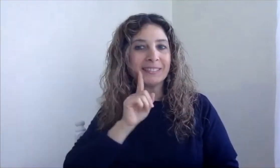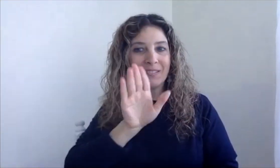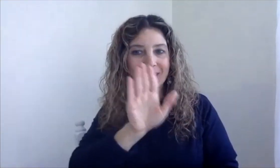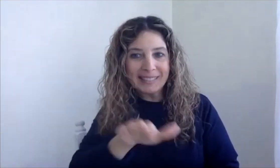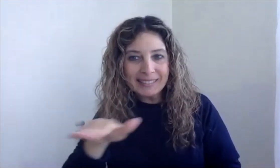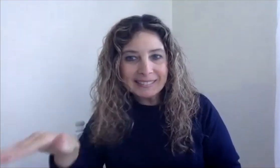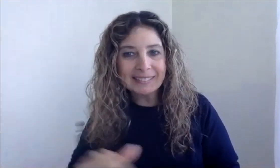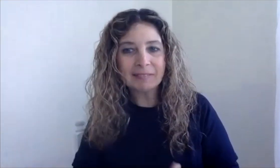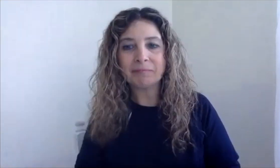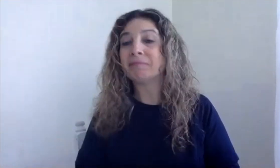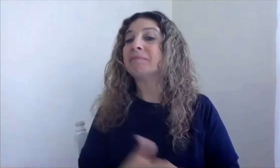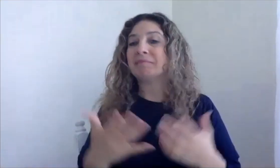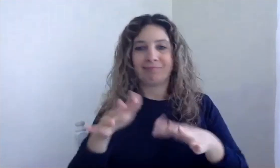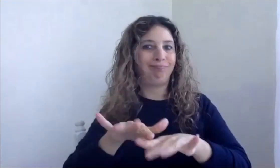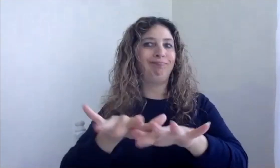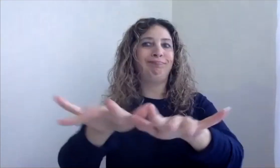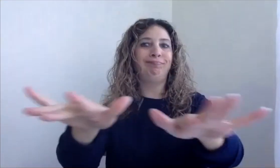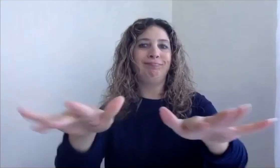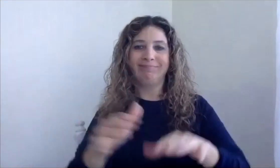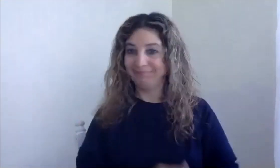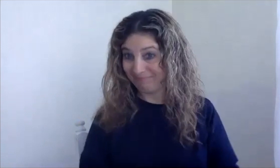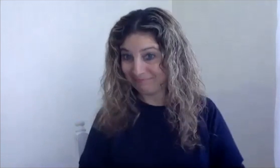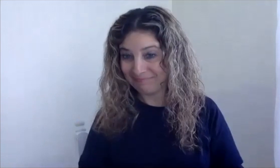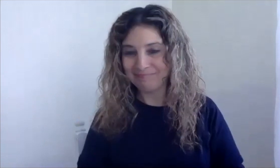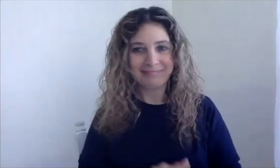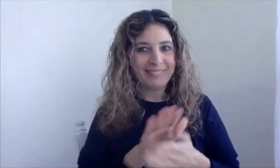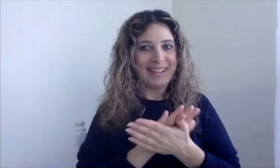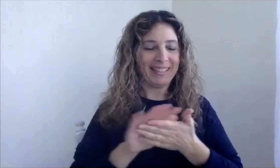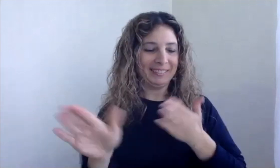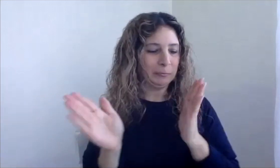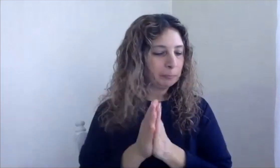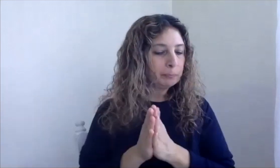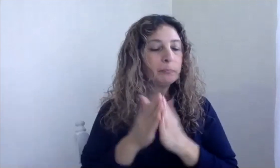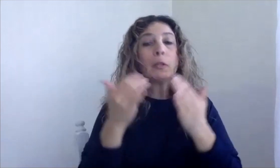access to what we are saying. For example, parents of deaf children, anybody and everybody.